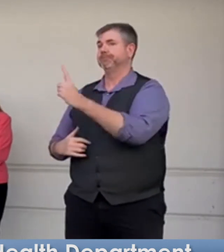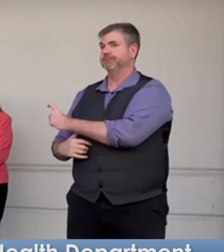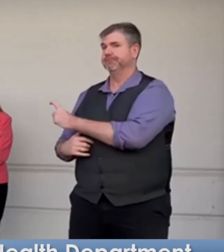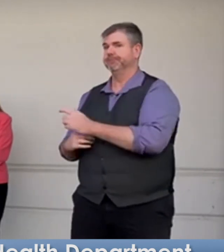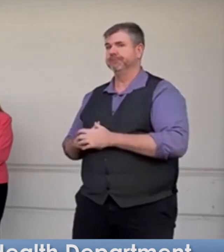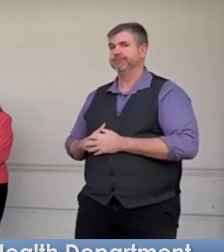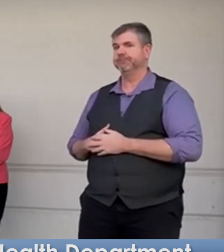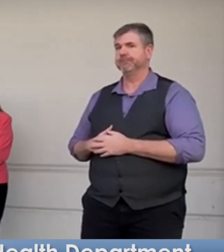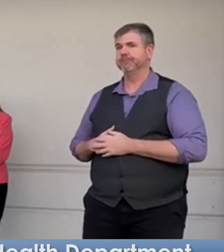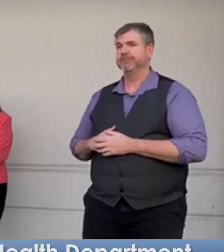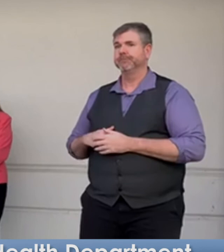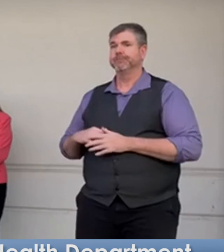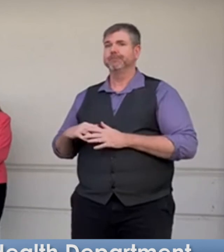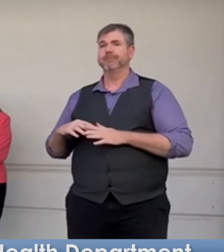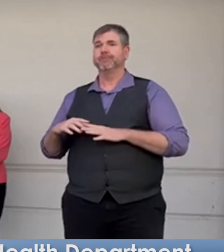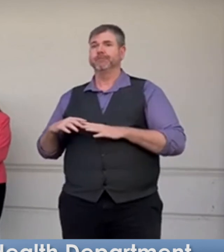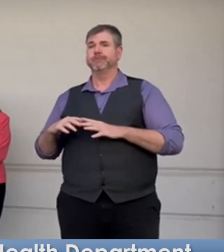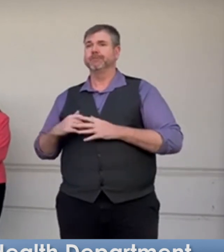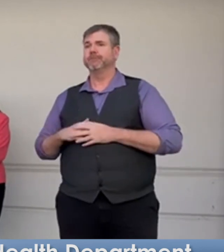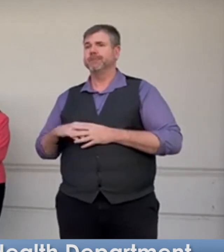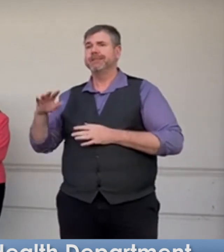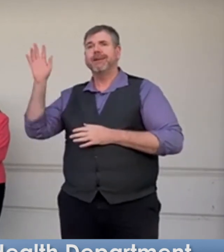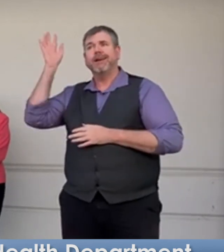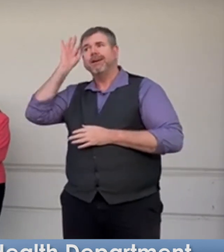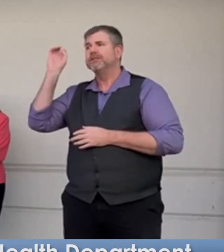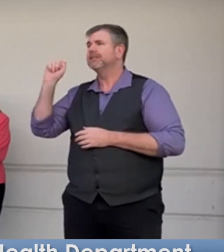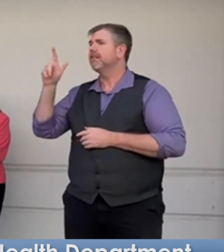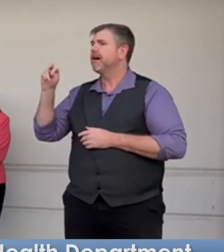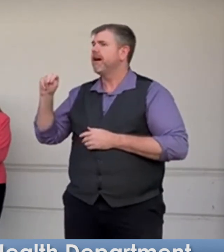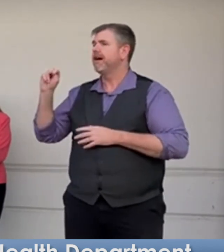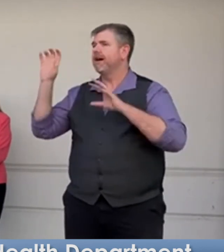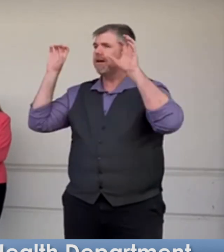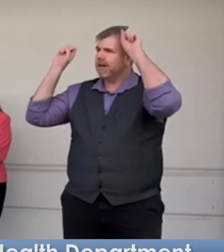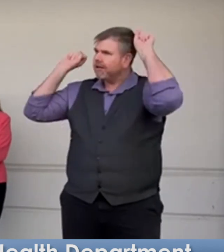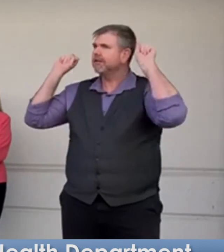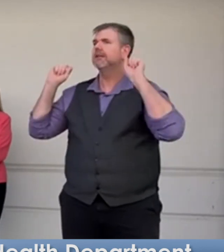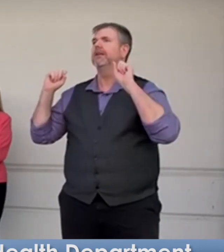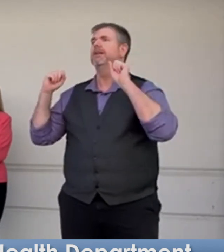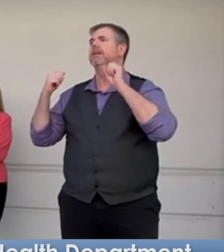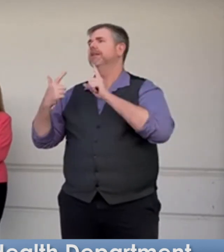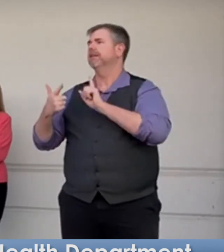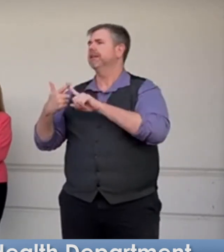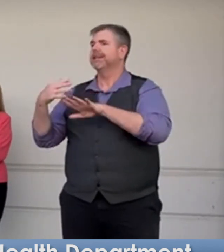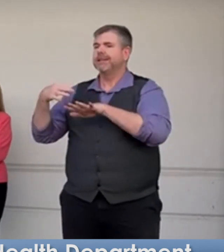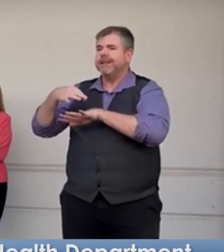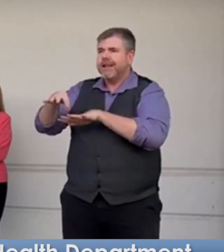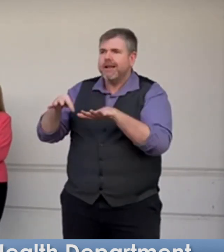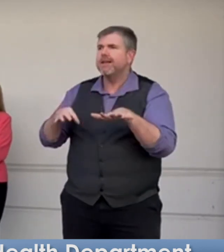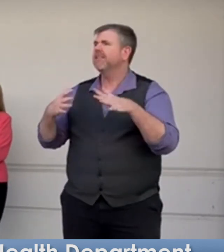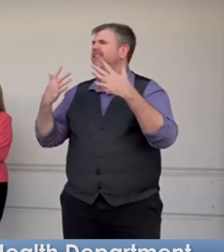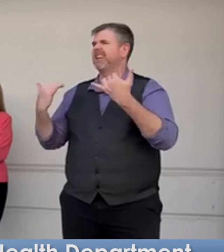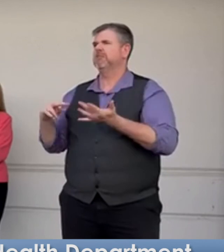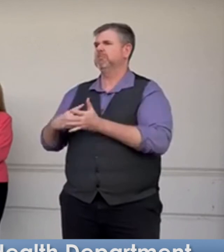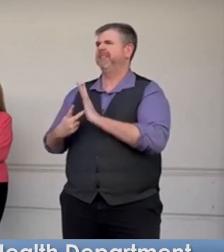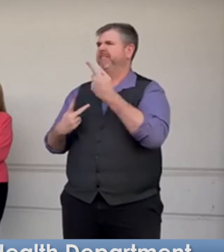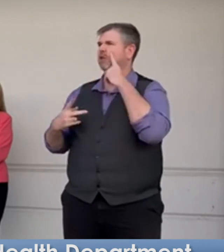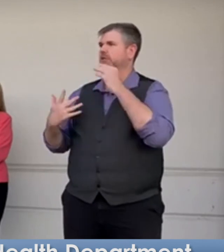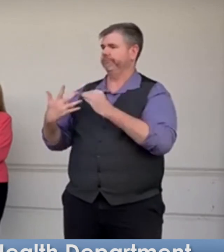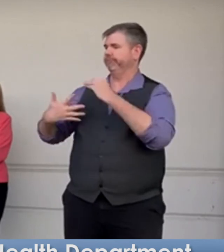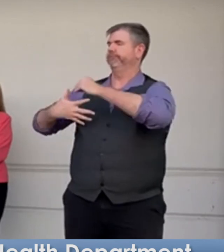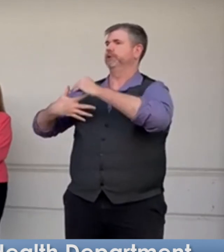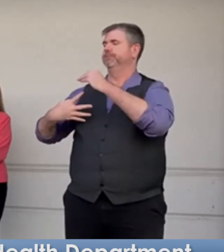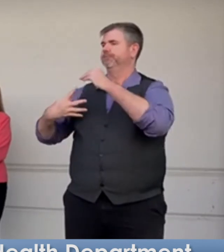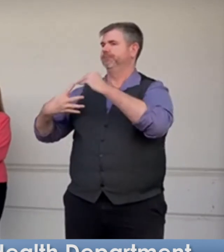means in the purple tier? Sure. So the question was, what does this mean for hair salons and nail salons in the purple